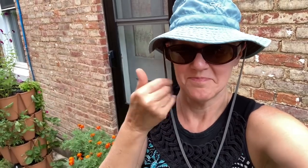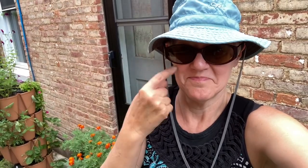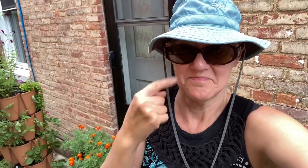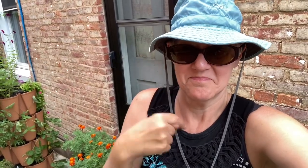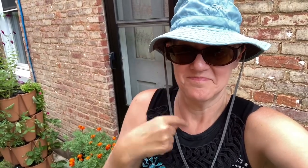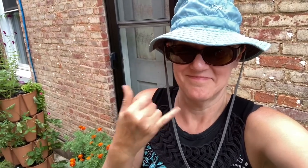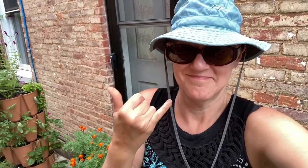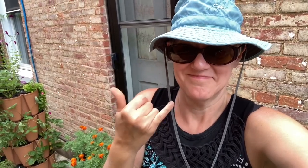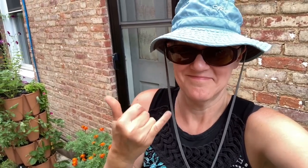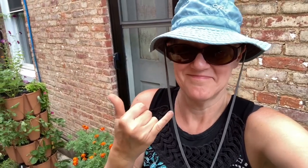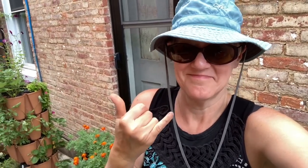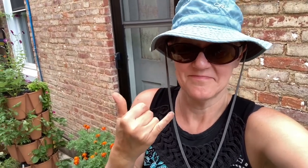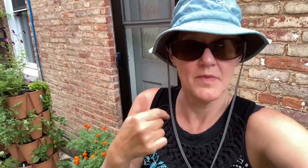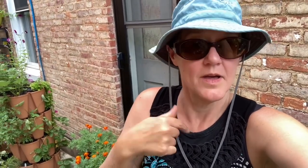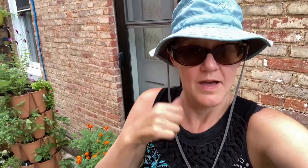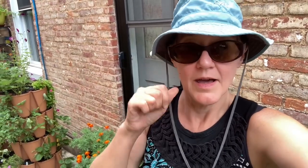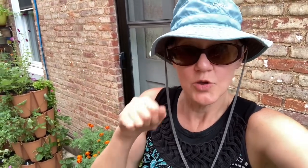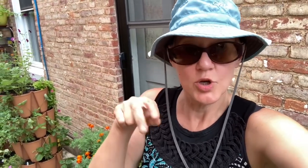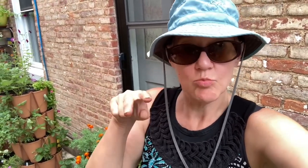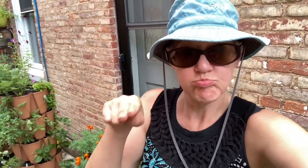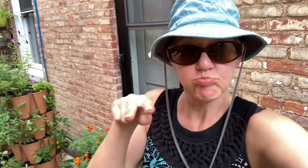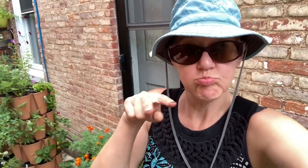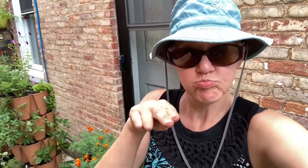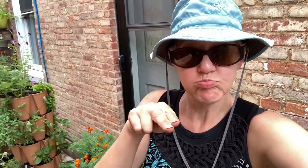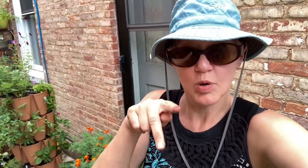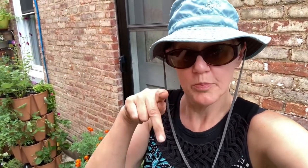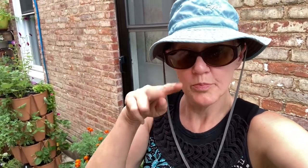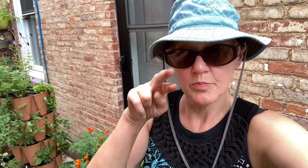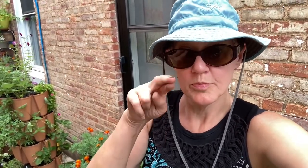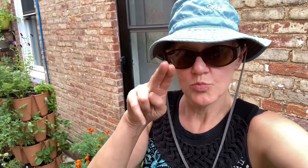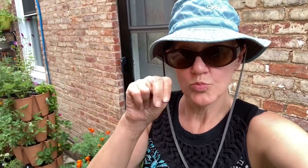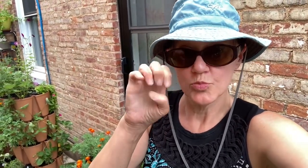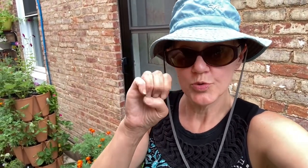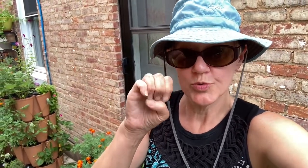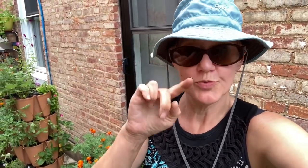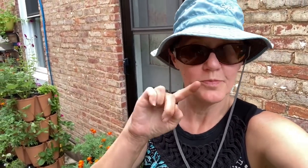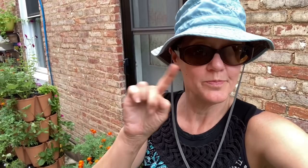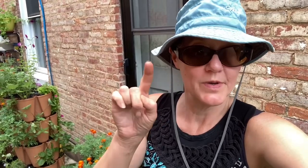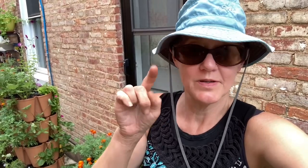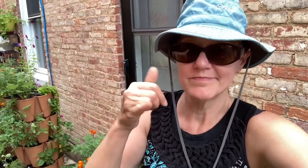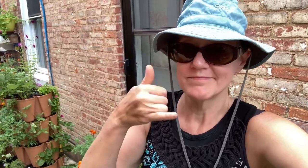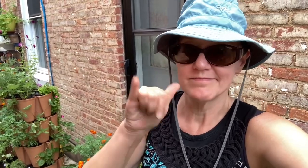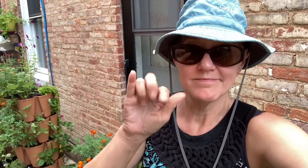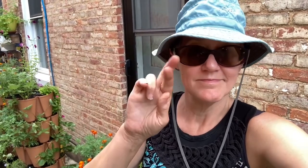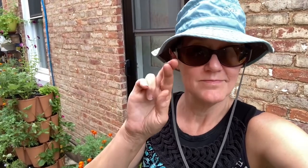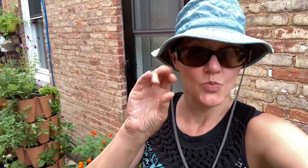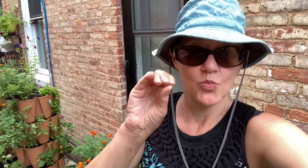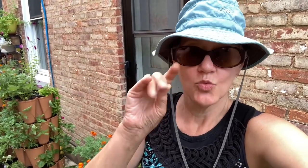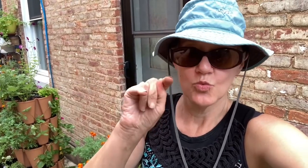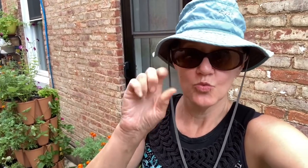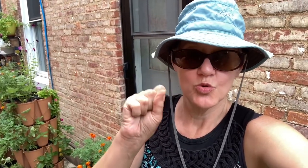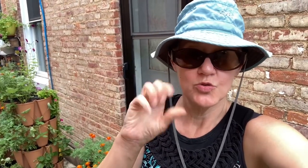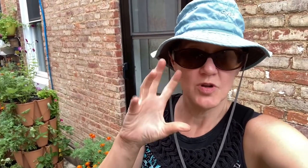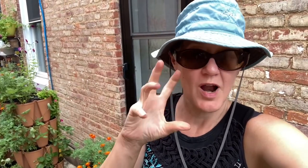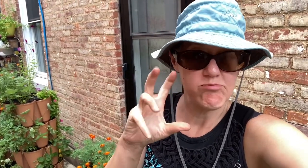in the ground's going to work best for me right now. I could prune them, but because the roots are too